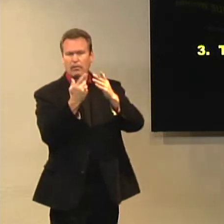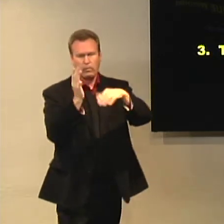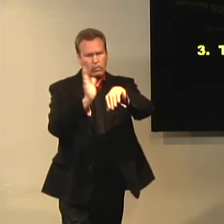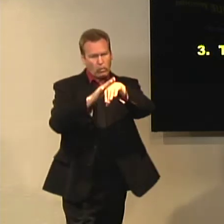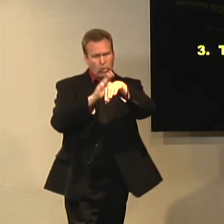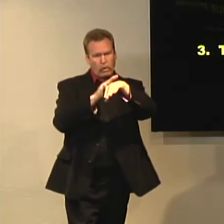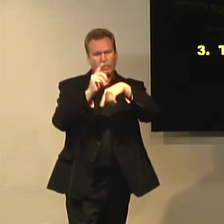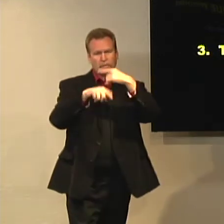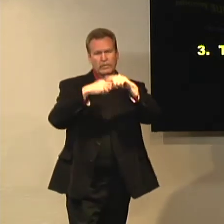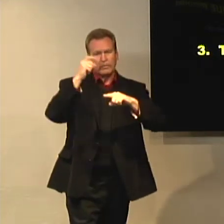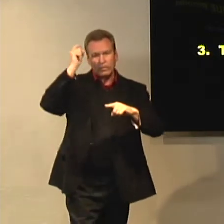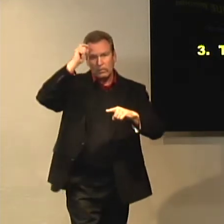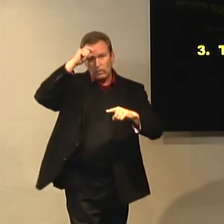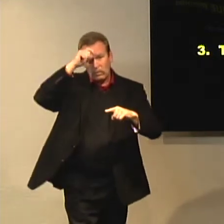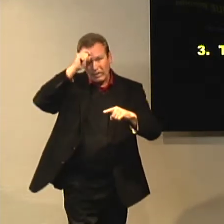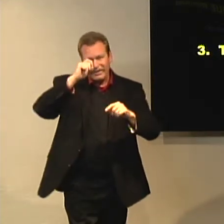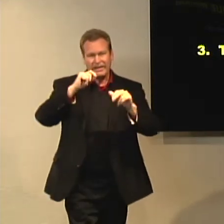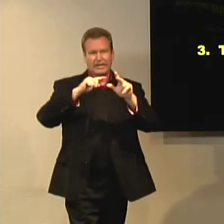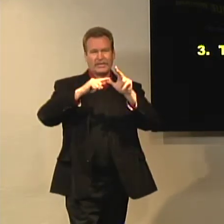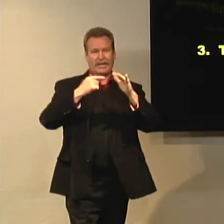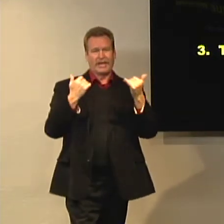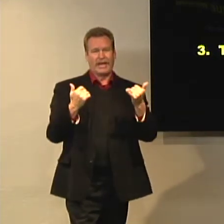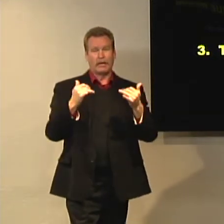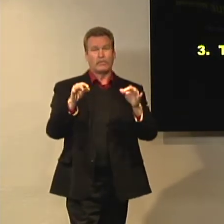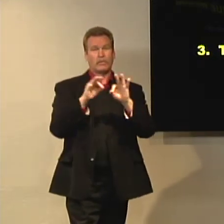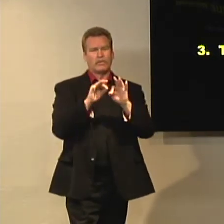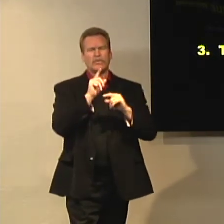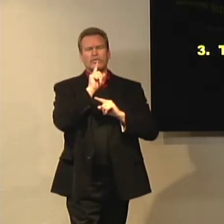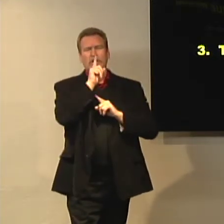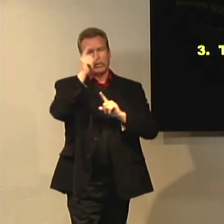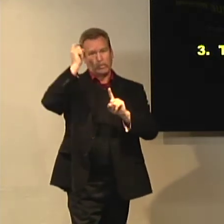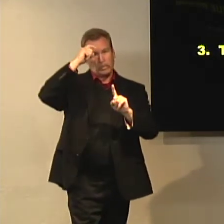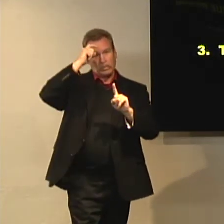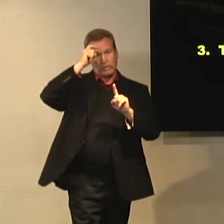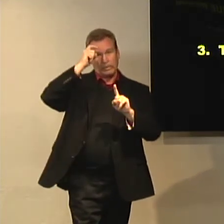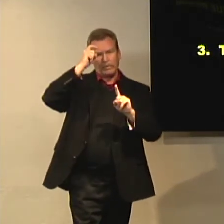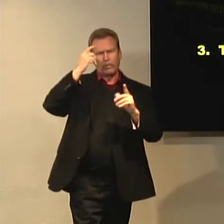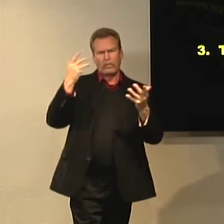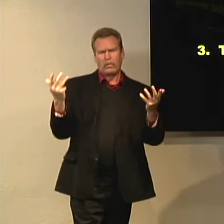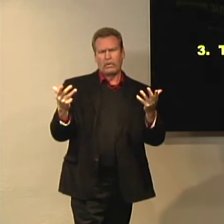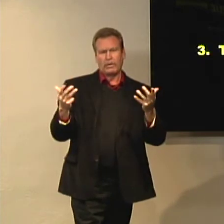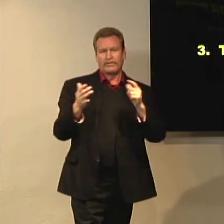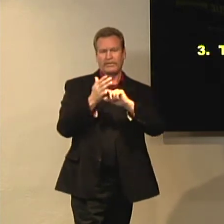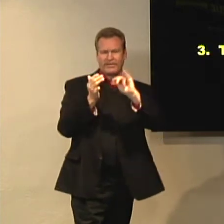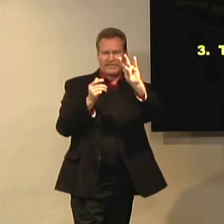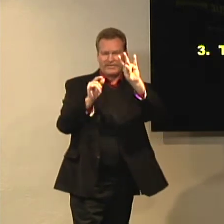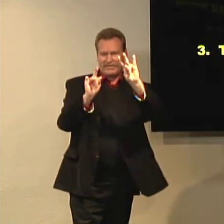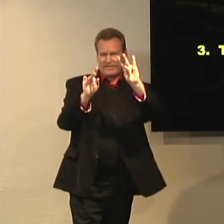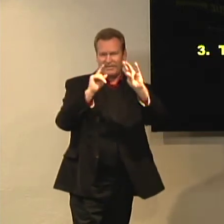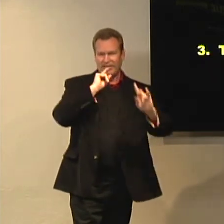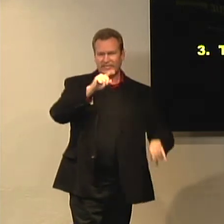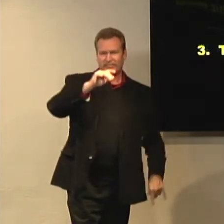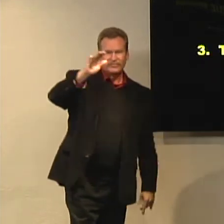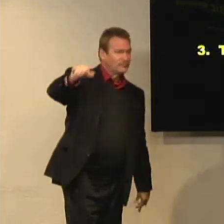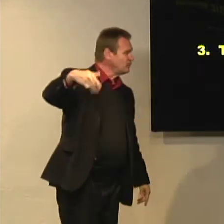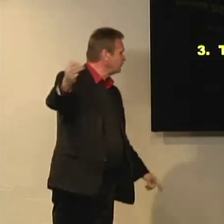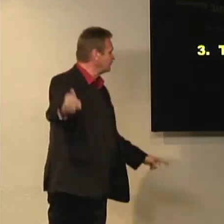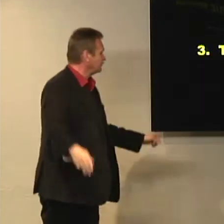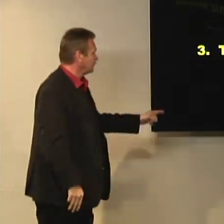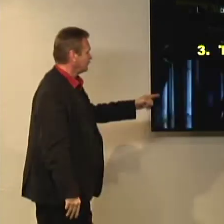that show, and he's giving the warning about wisdom as well, he has something very important to say about this in